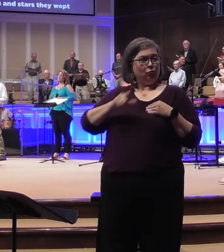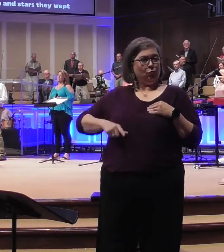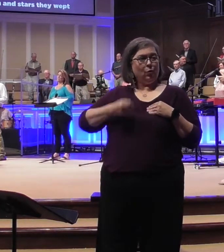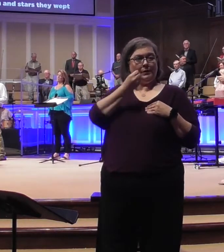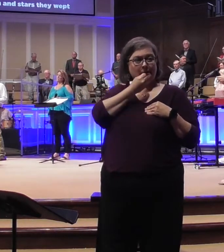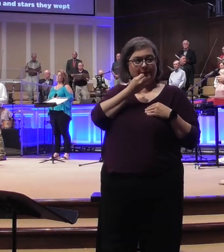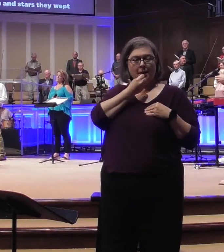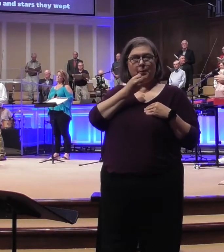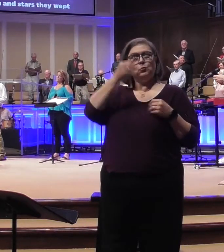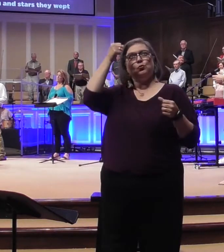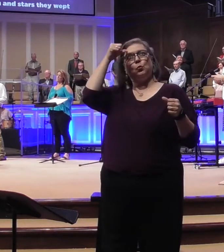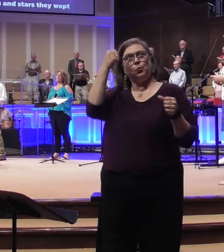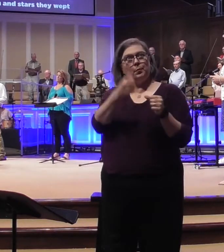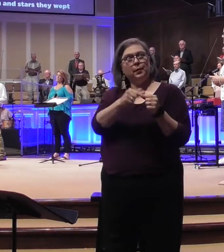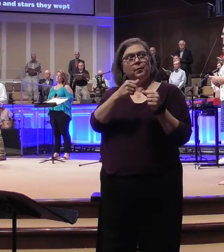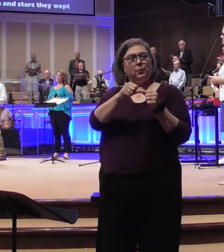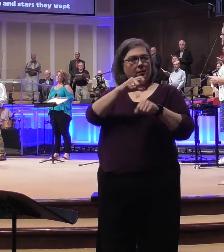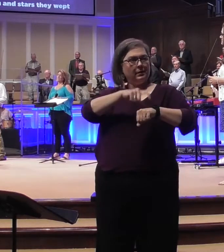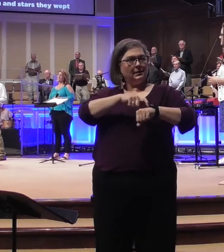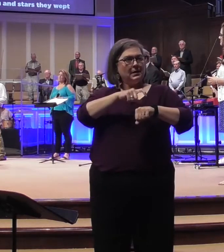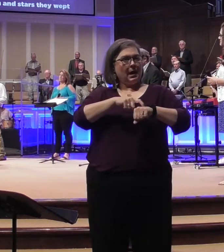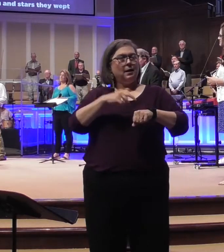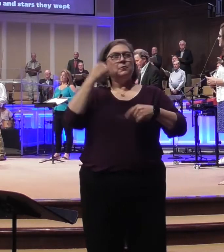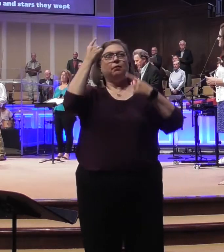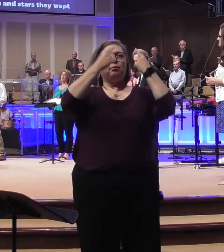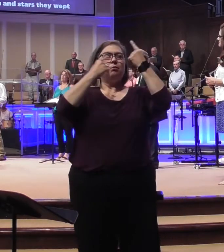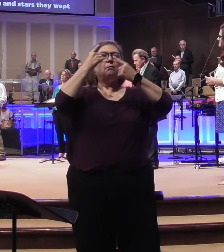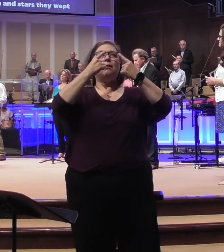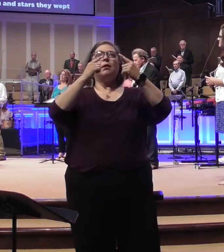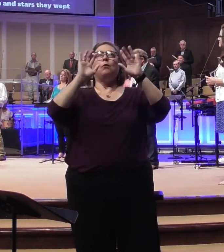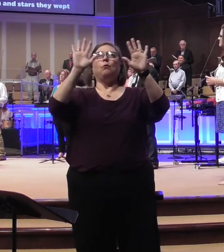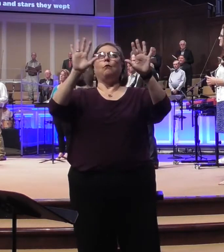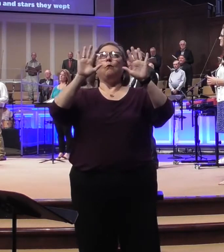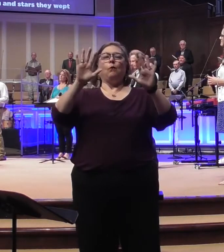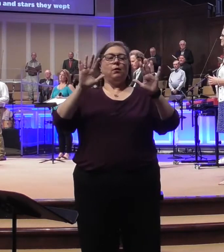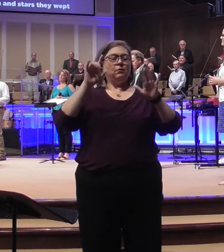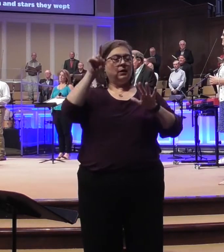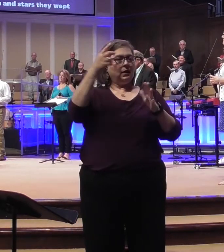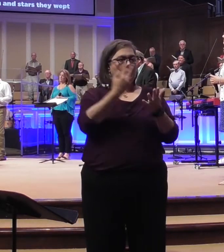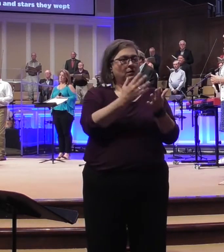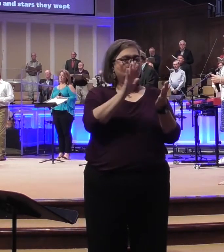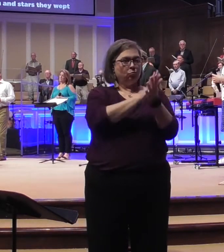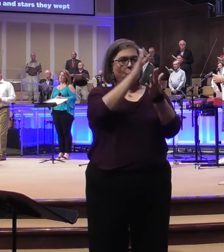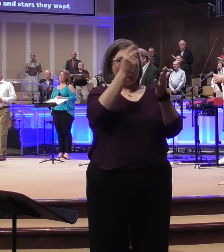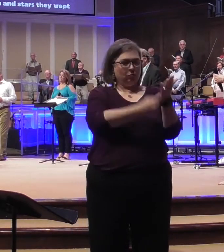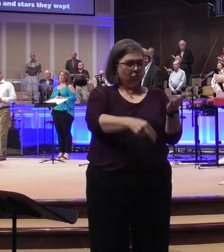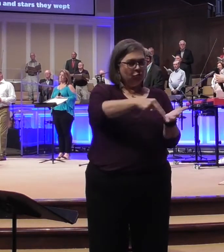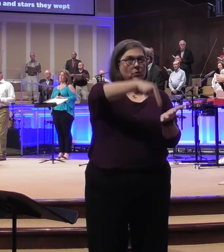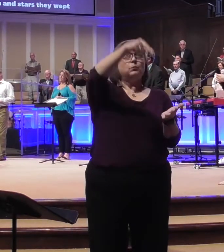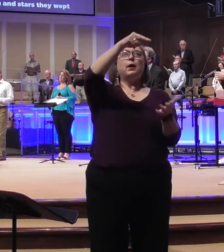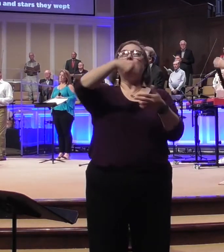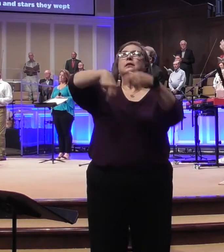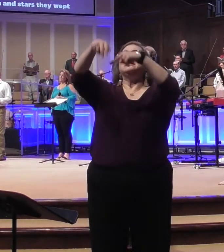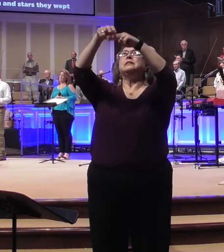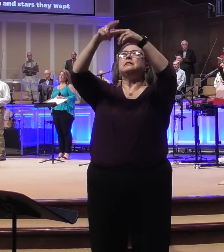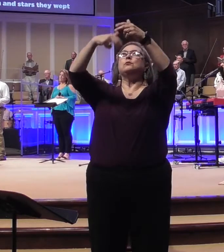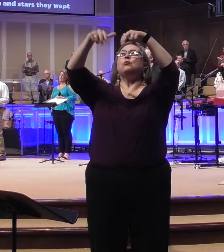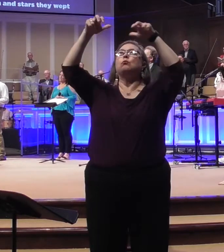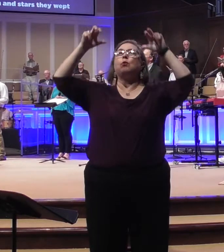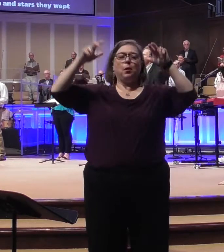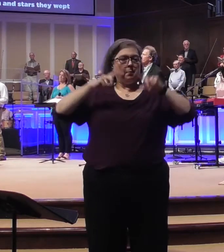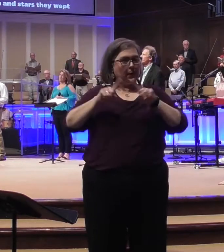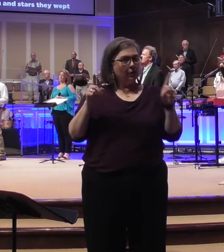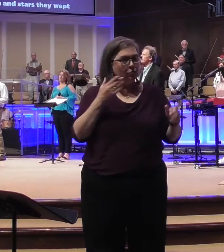us. Yes, He is gloriously resurrected. Yes, He is seated at the throne of God. But it is good for